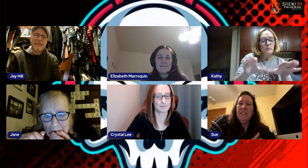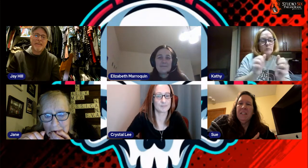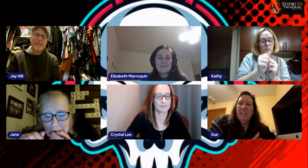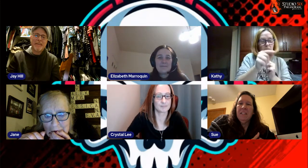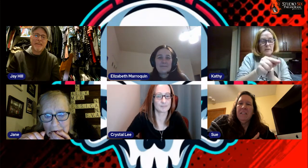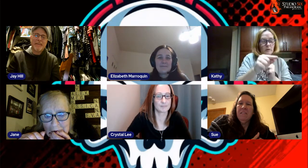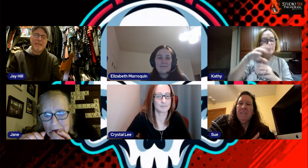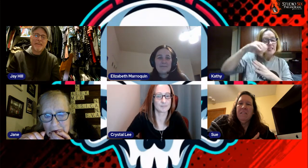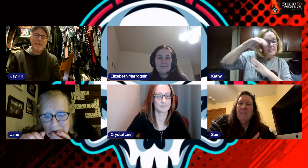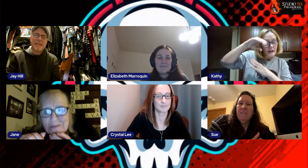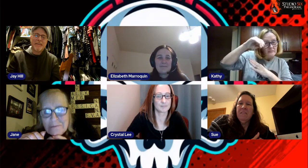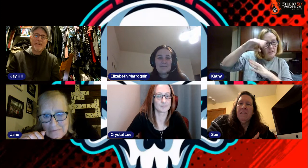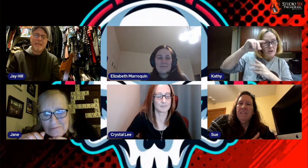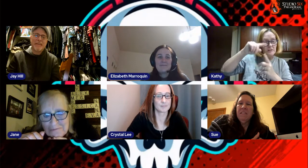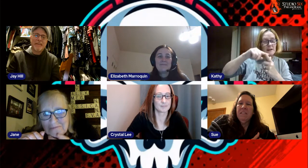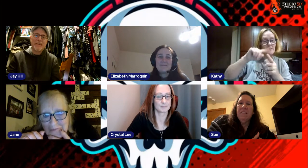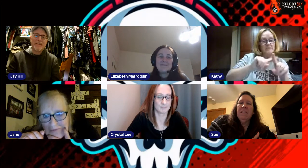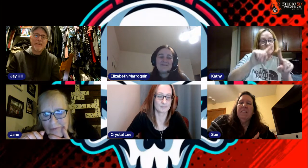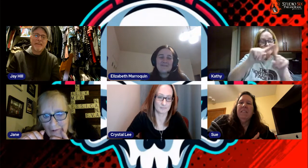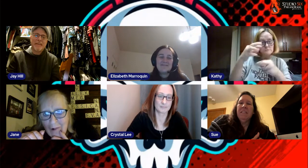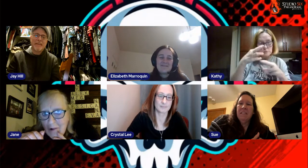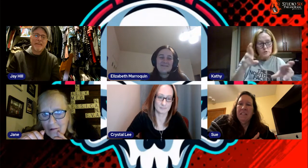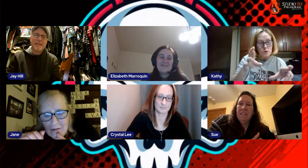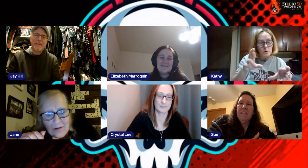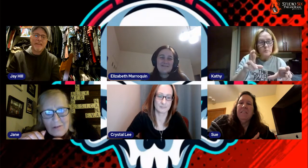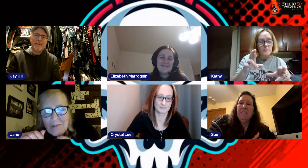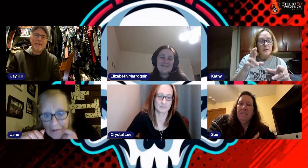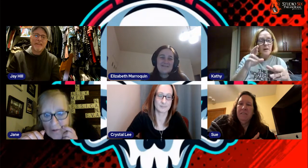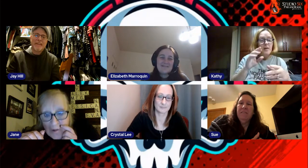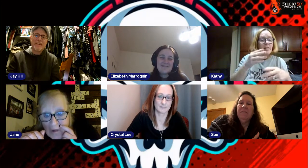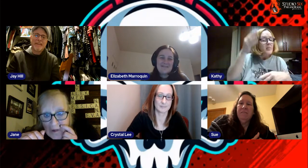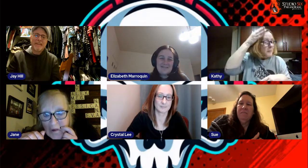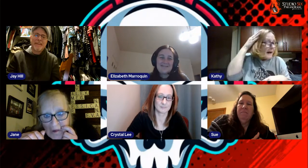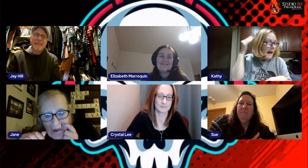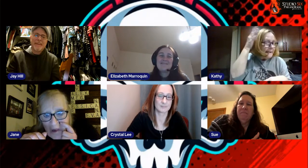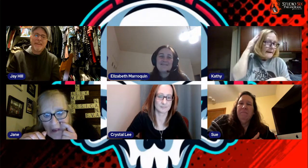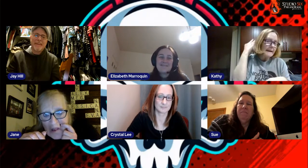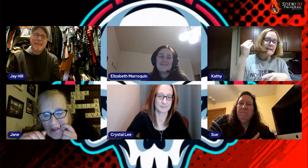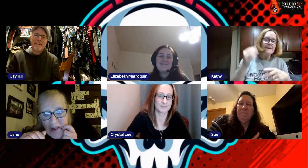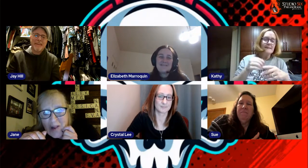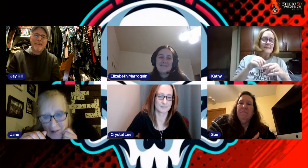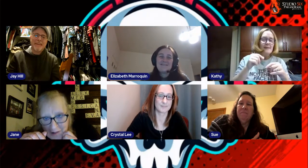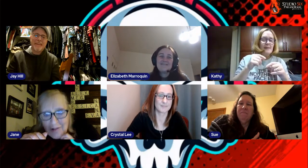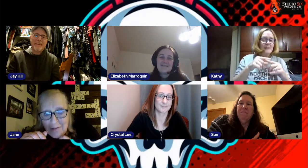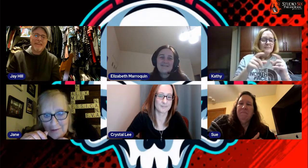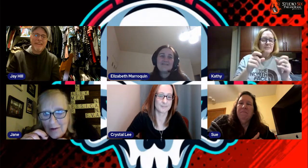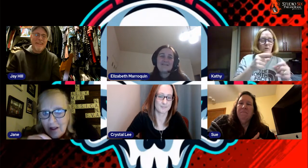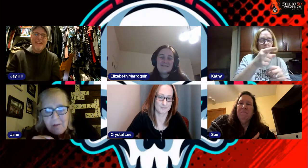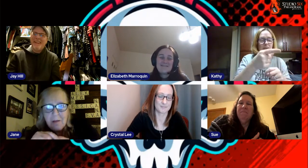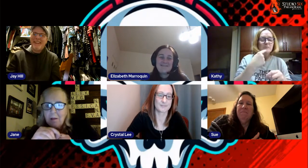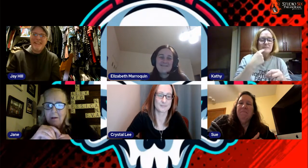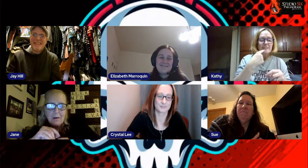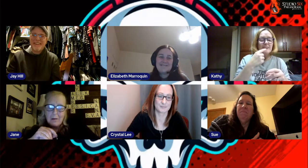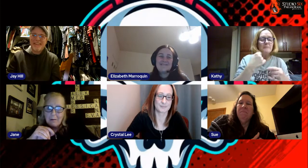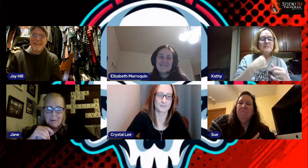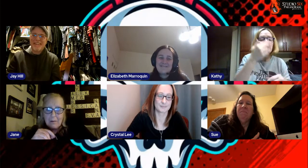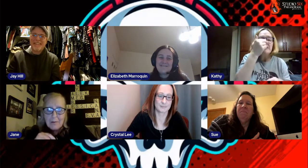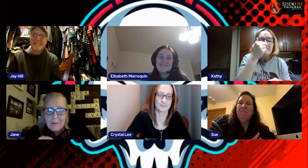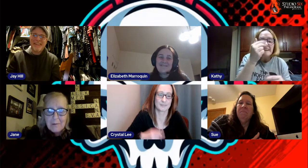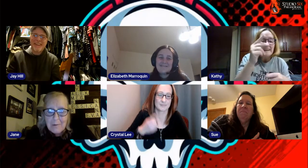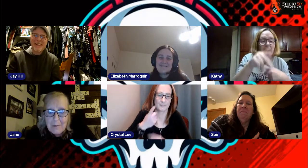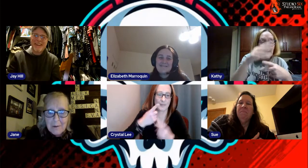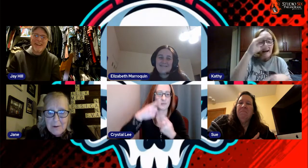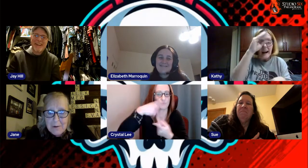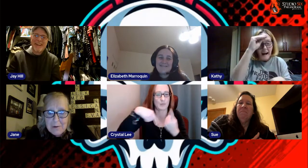he's doing with you, the light flickering, the different room, the padding. So he was saying that he must